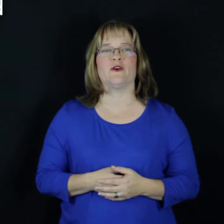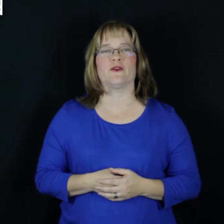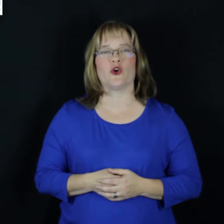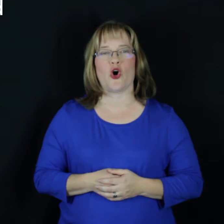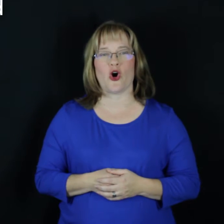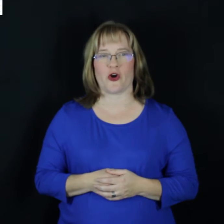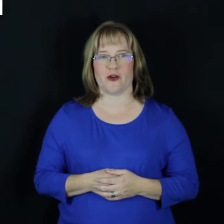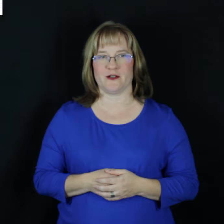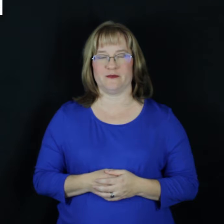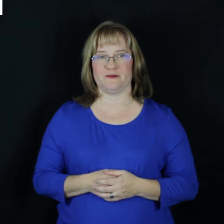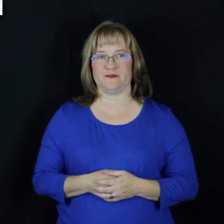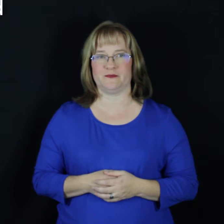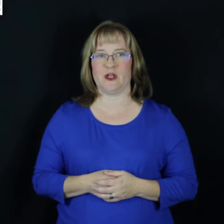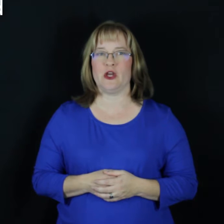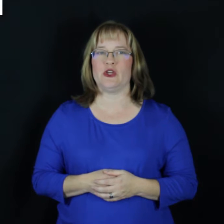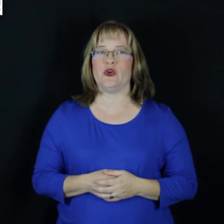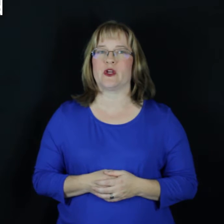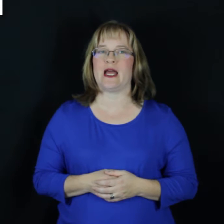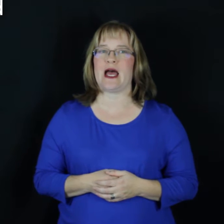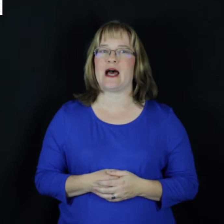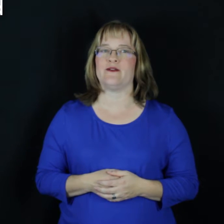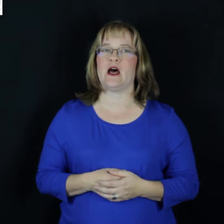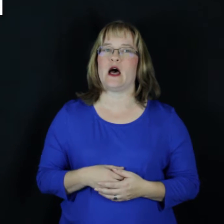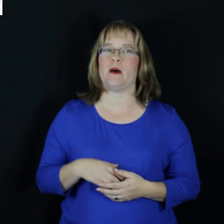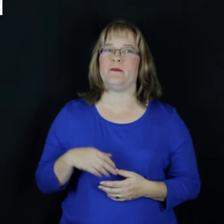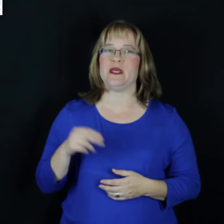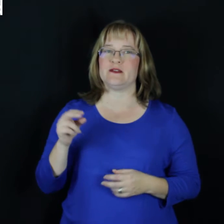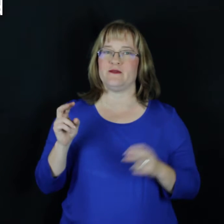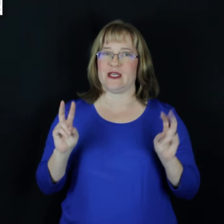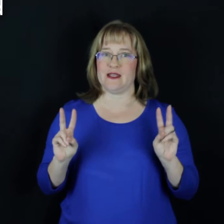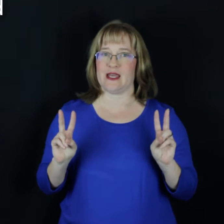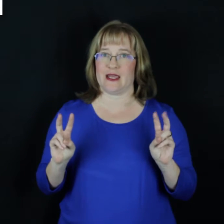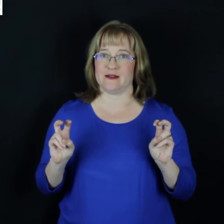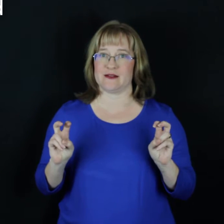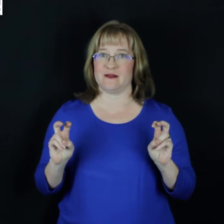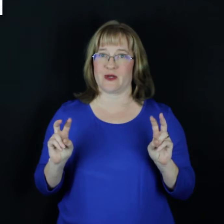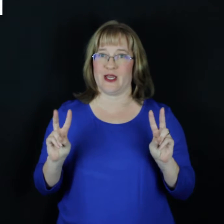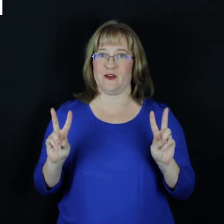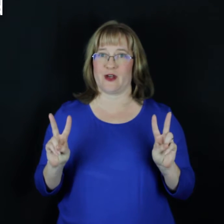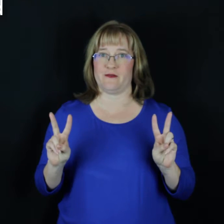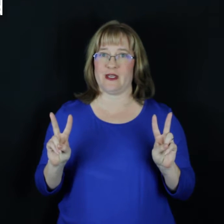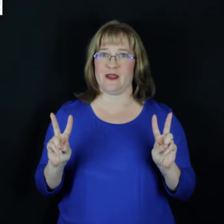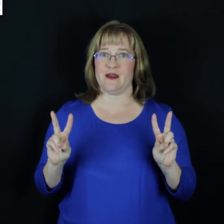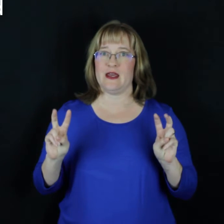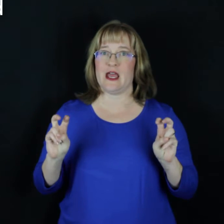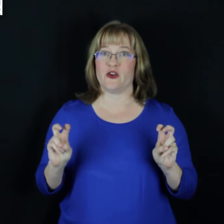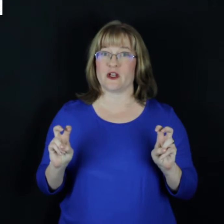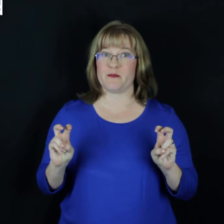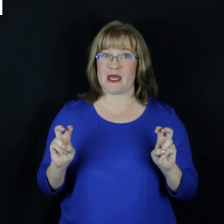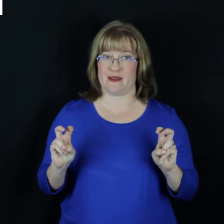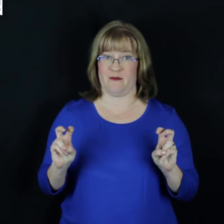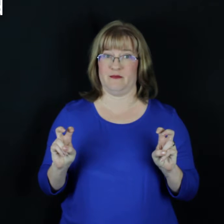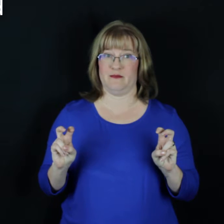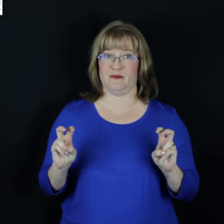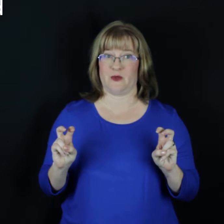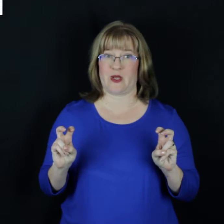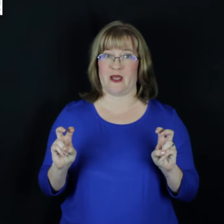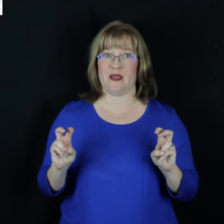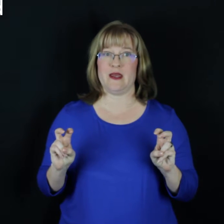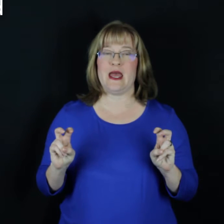For hard, you're going to have a bent V hands. Okay? You've got V, and you're going to bend them. Okay?